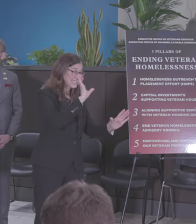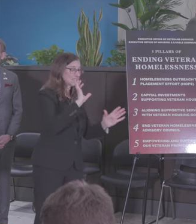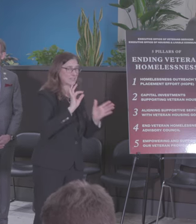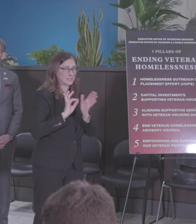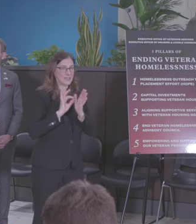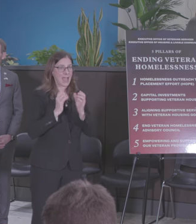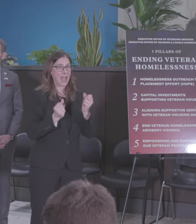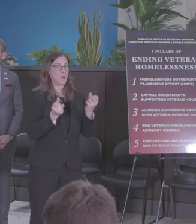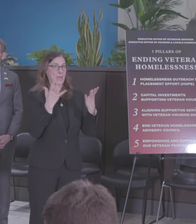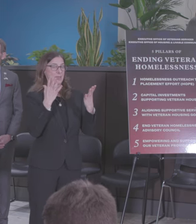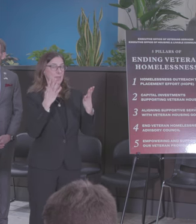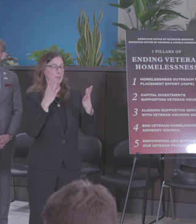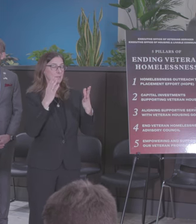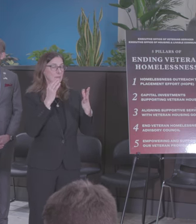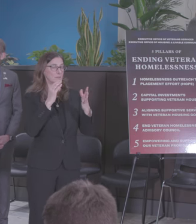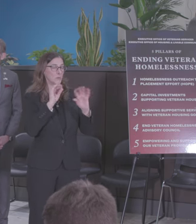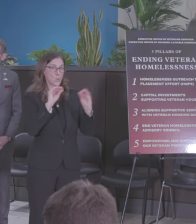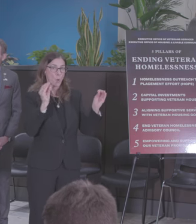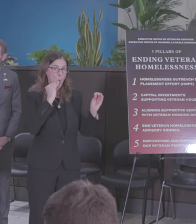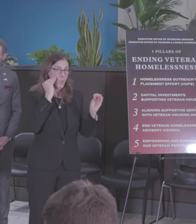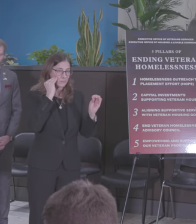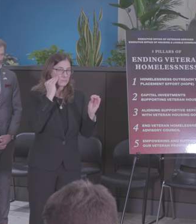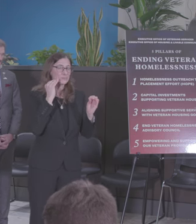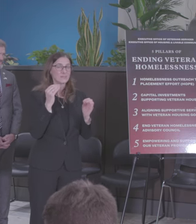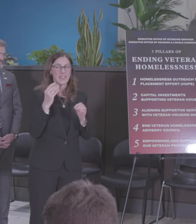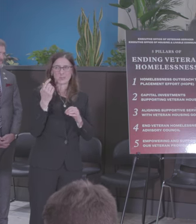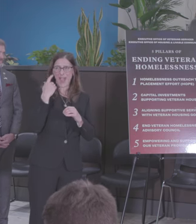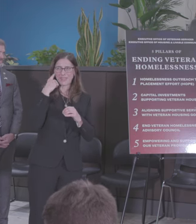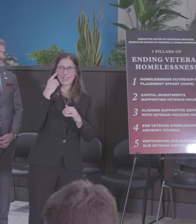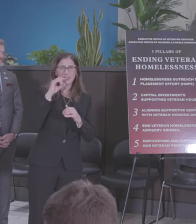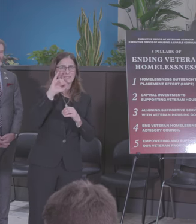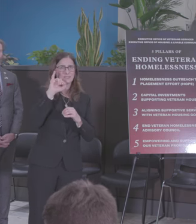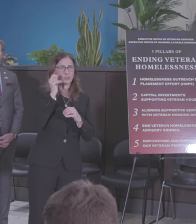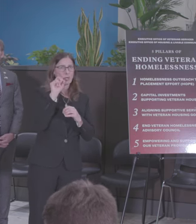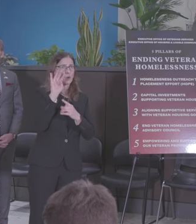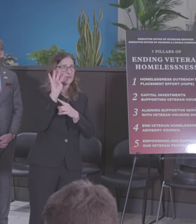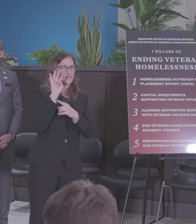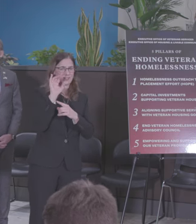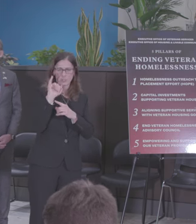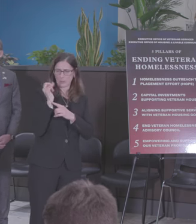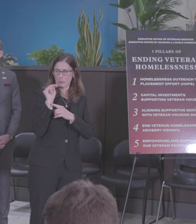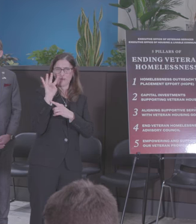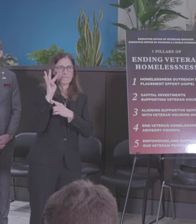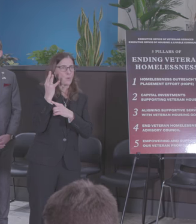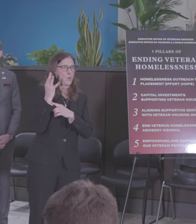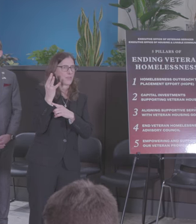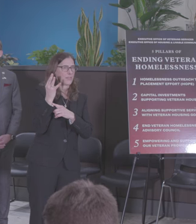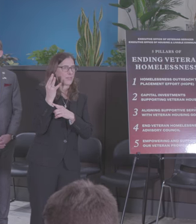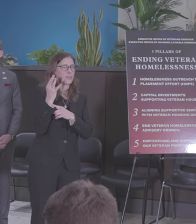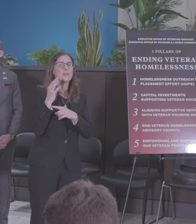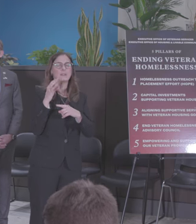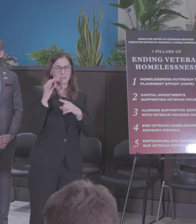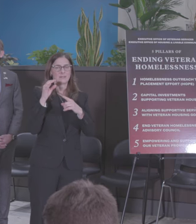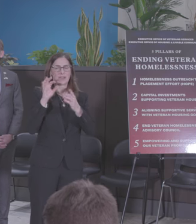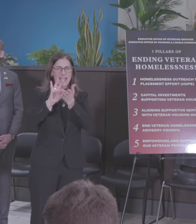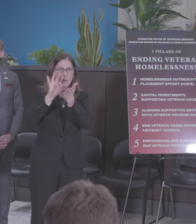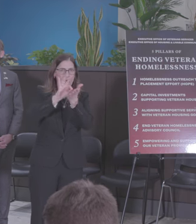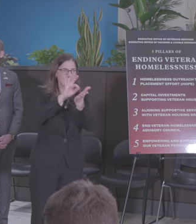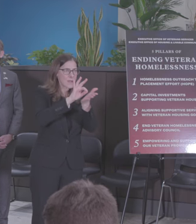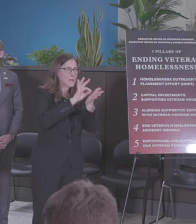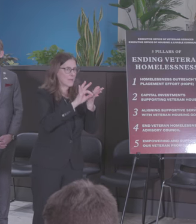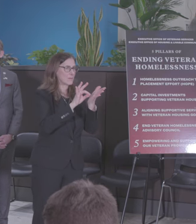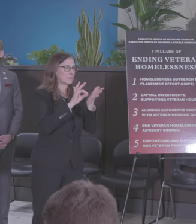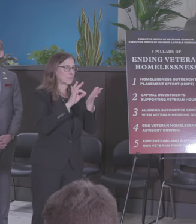Wu, I think it's January 4th, whenever you start counting veterans. That number actually, thanks to leadership of the